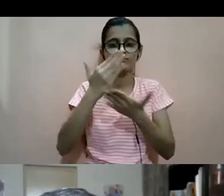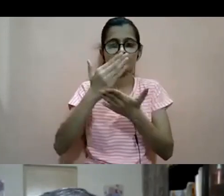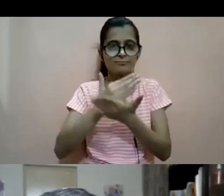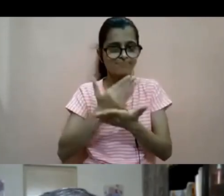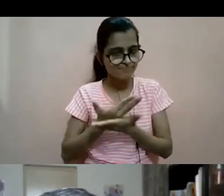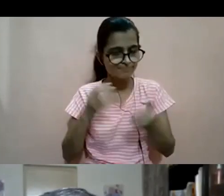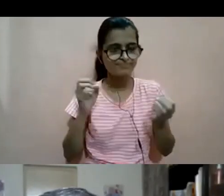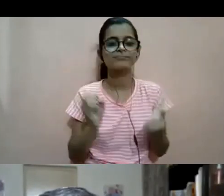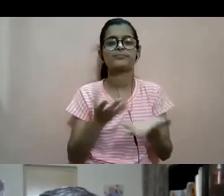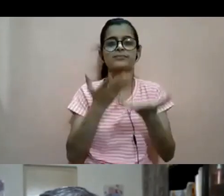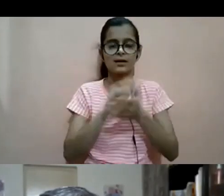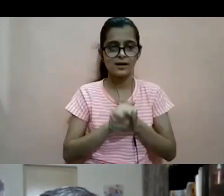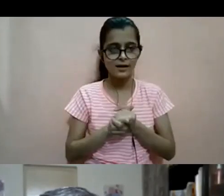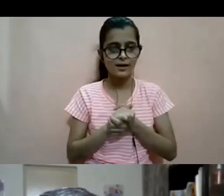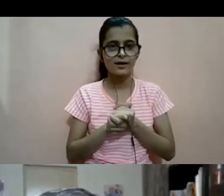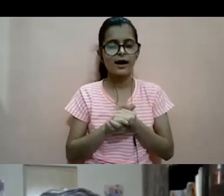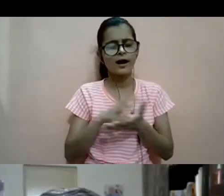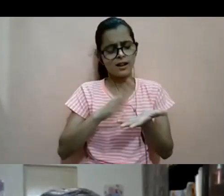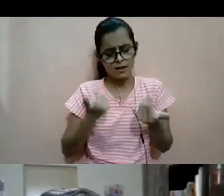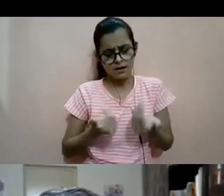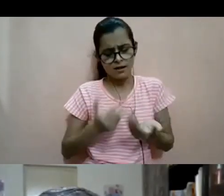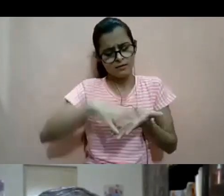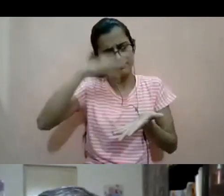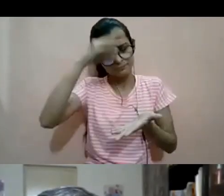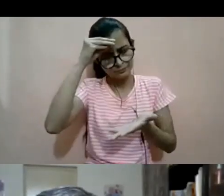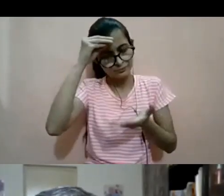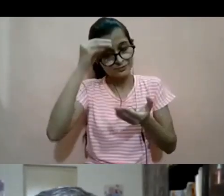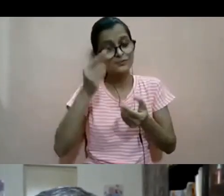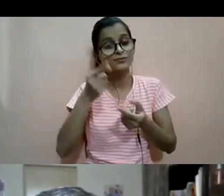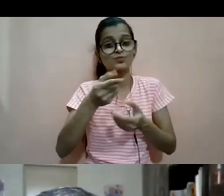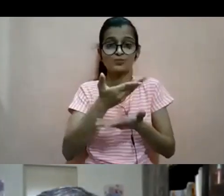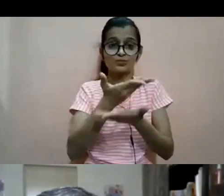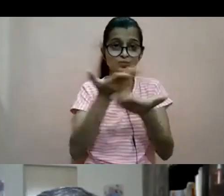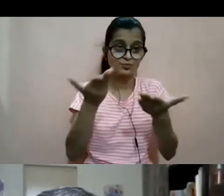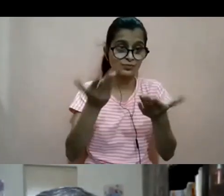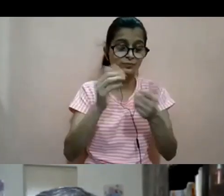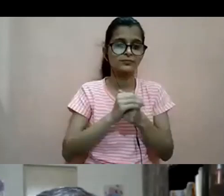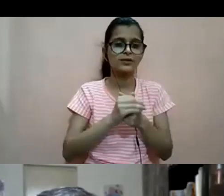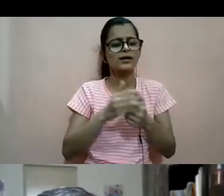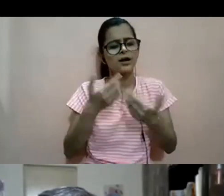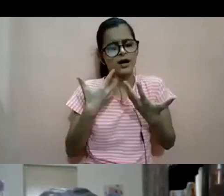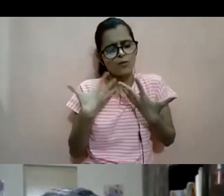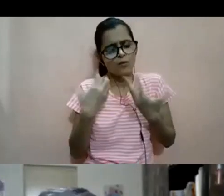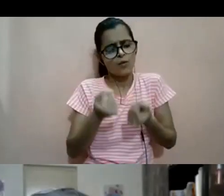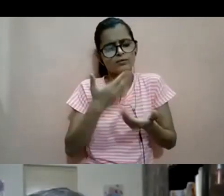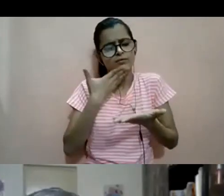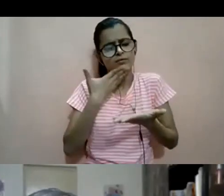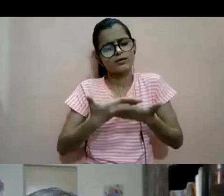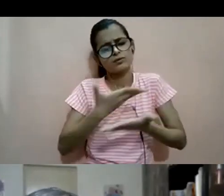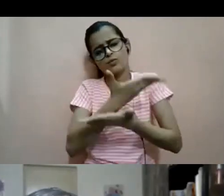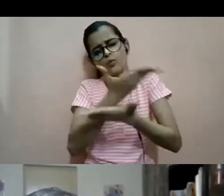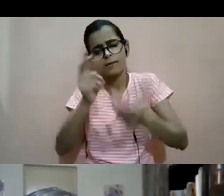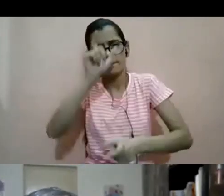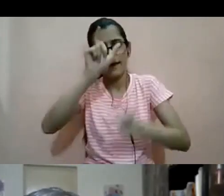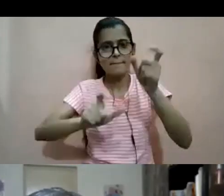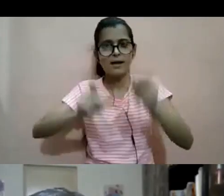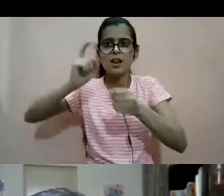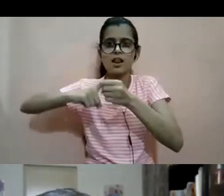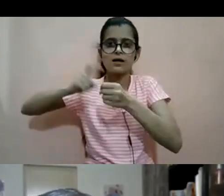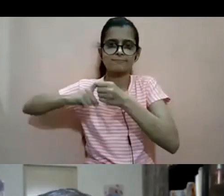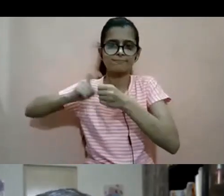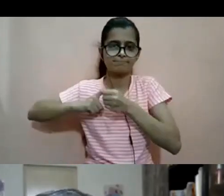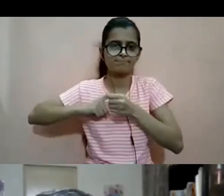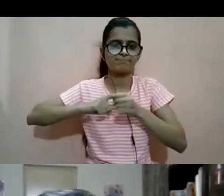learning from you. I would also like to thank the participants for their